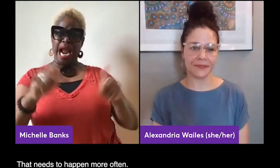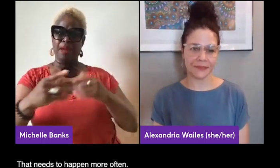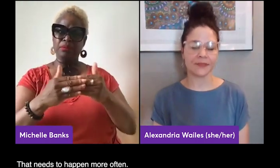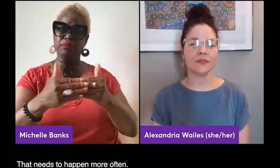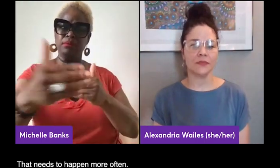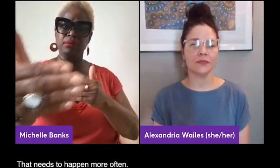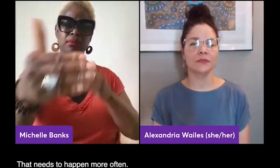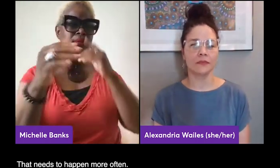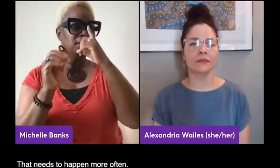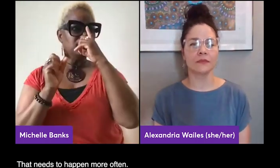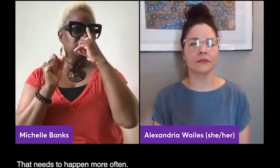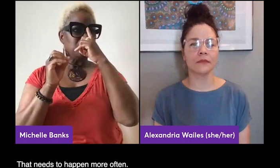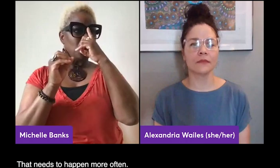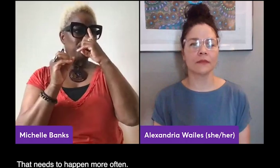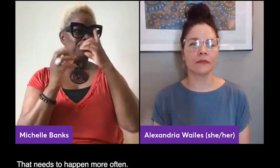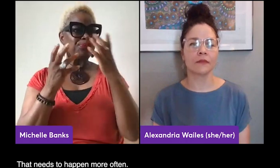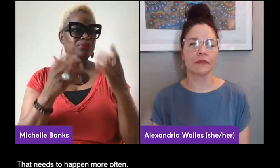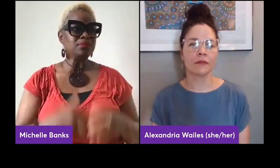often.